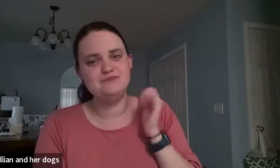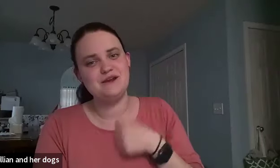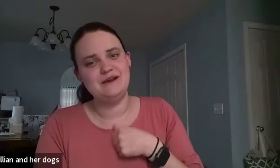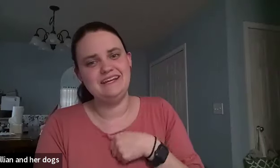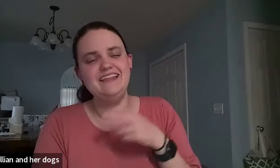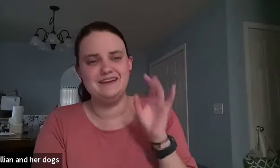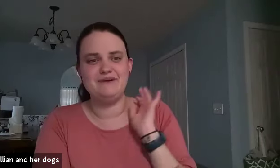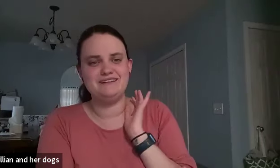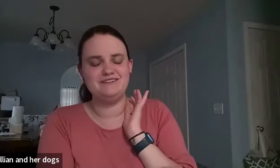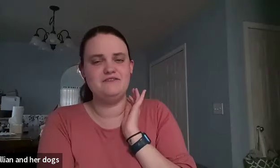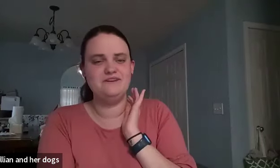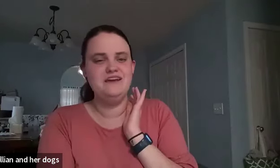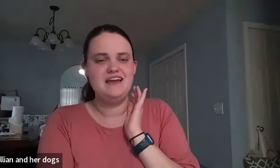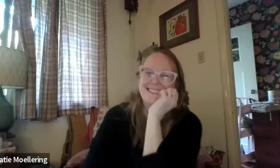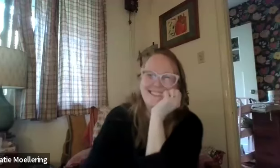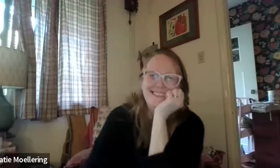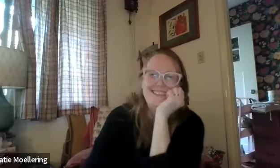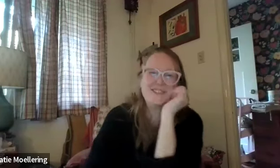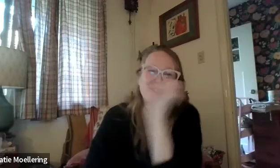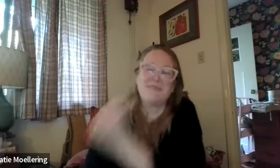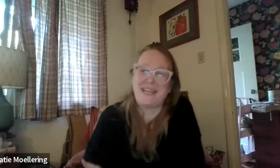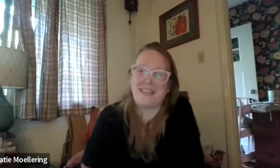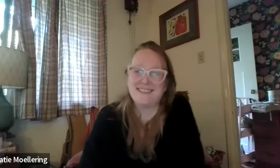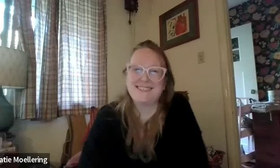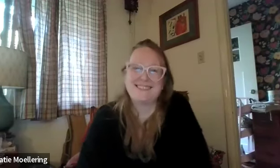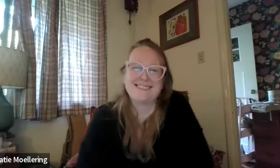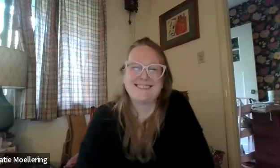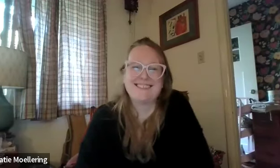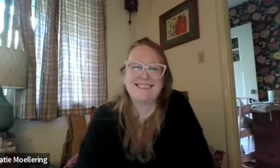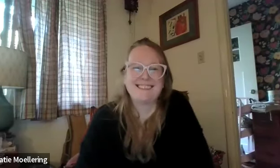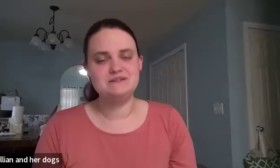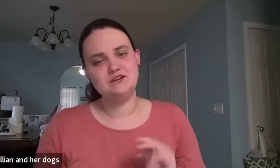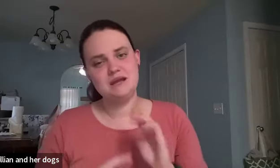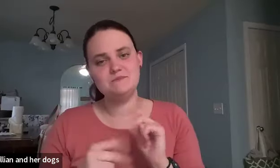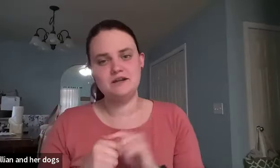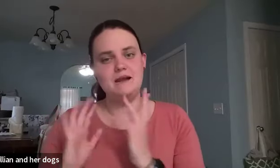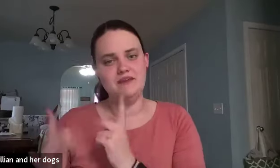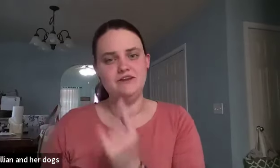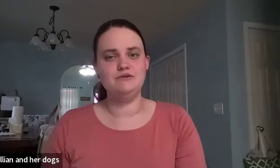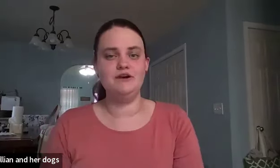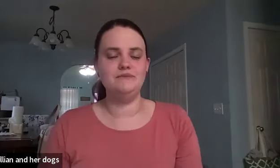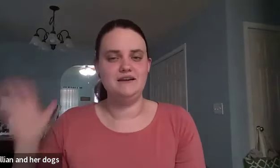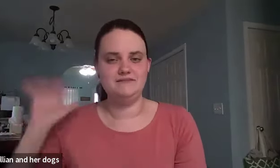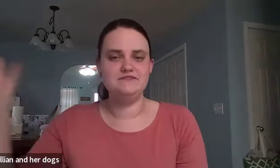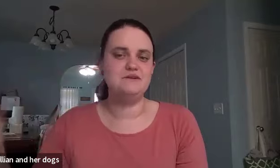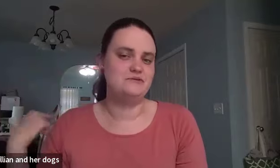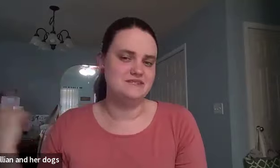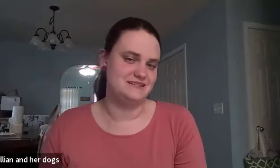I'm sorry," and I backed up. And I was like, "Your name You is just now Martin." invaded. Yes, but I was like, "Your name is Martin, and I'm leaving you alone," and I've left him alone